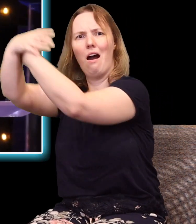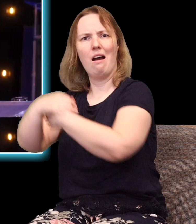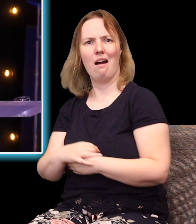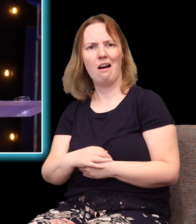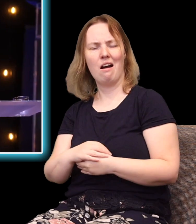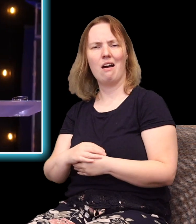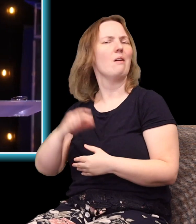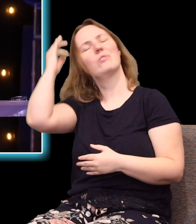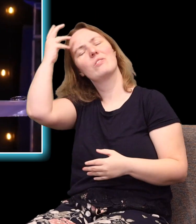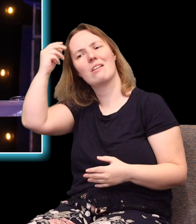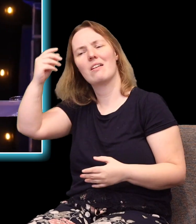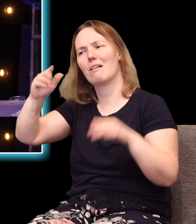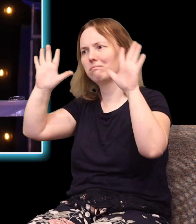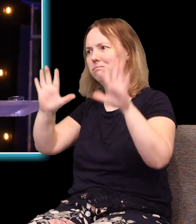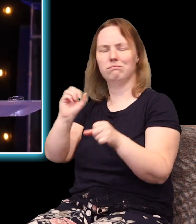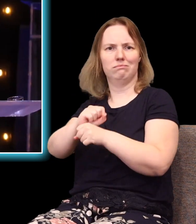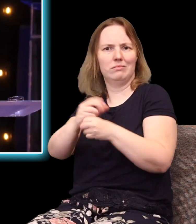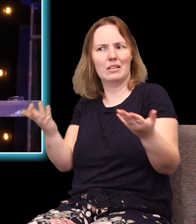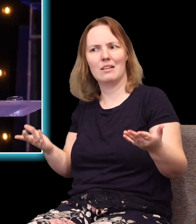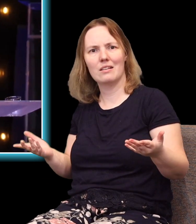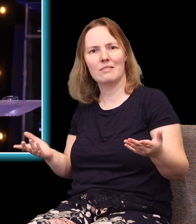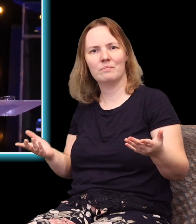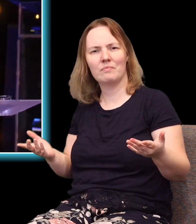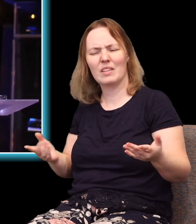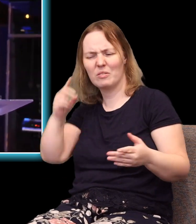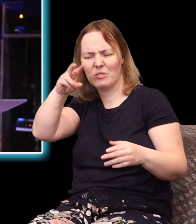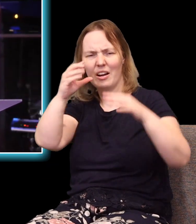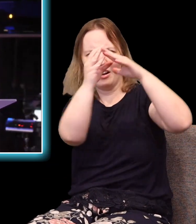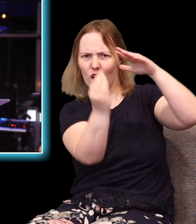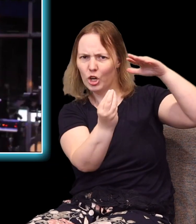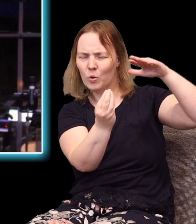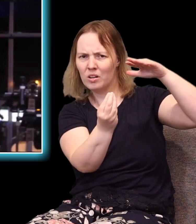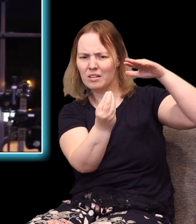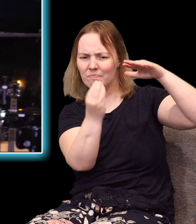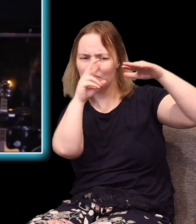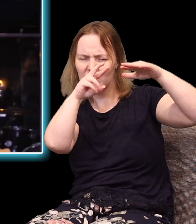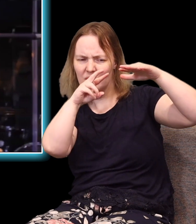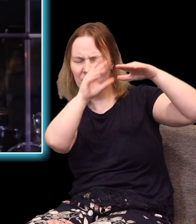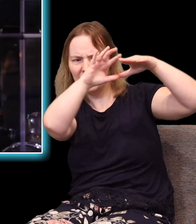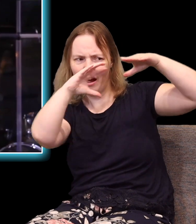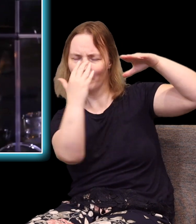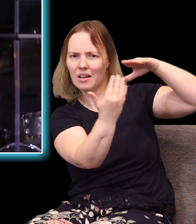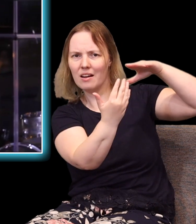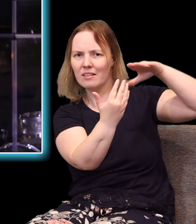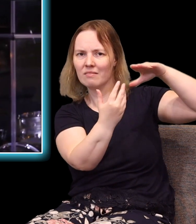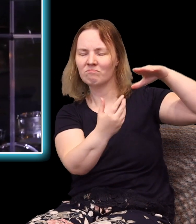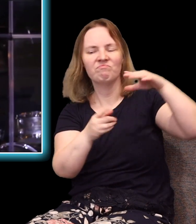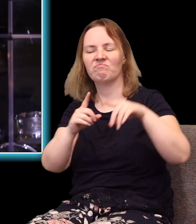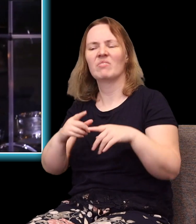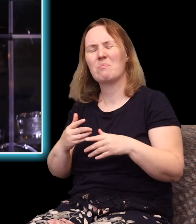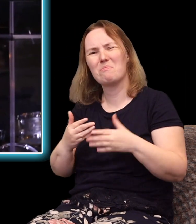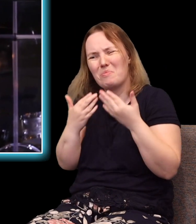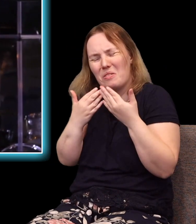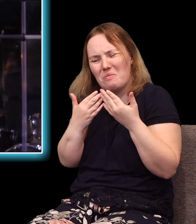fly. And when you think of it, though, as miraculous as that is, when we look at a cocoon, we kind of see something on the outside, but we